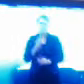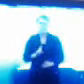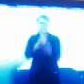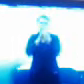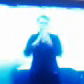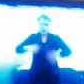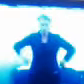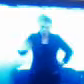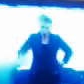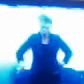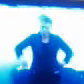another man.